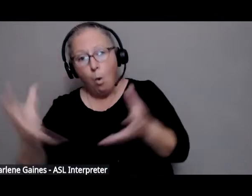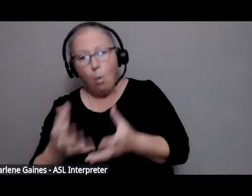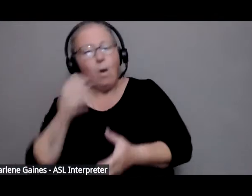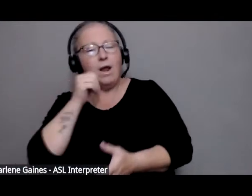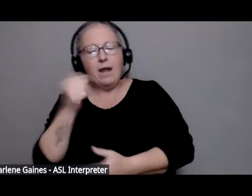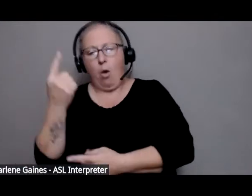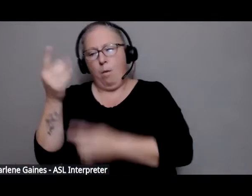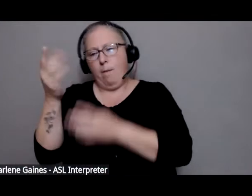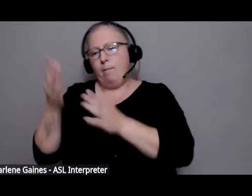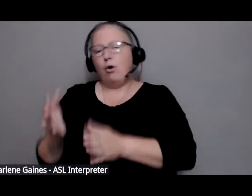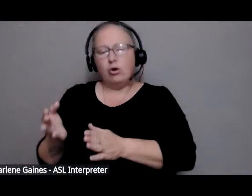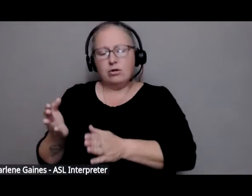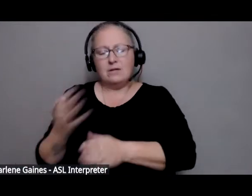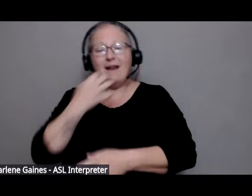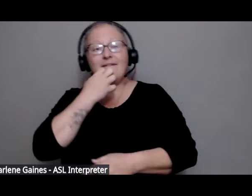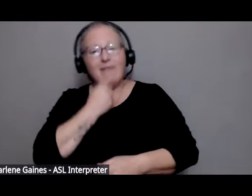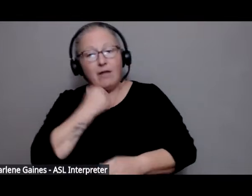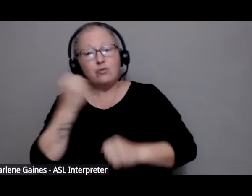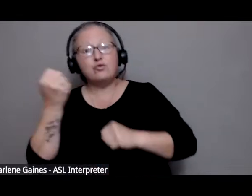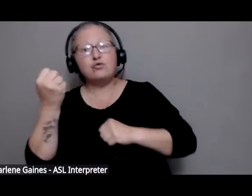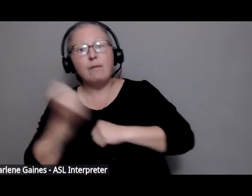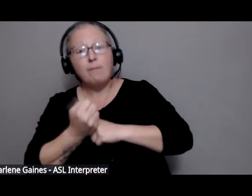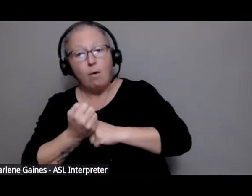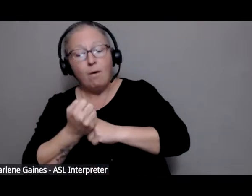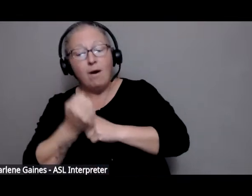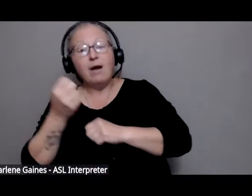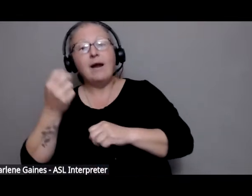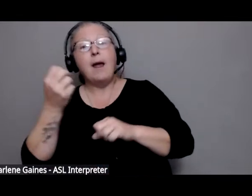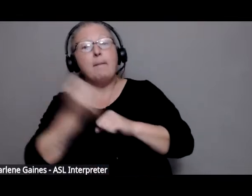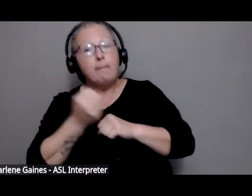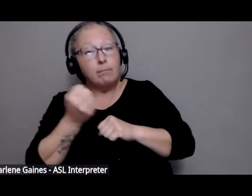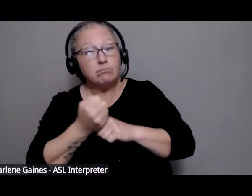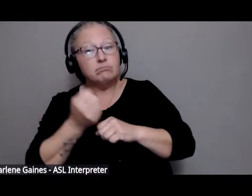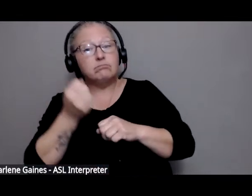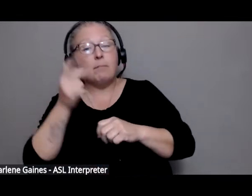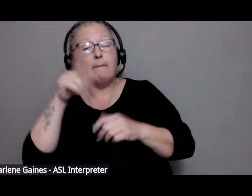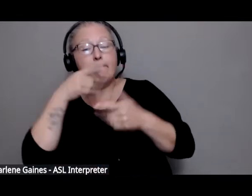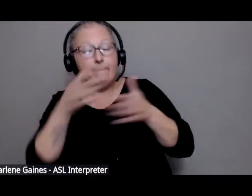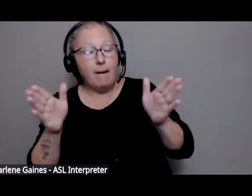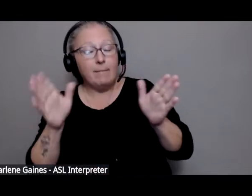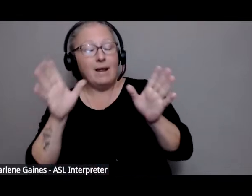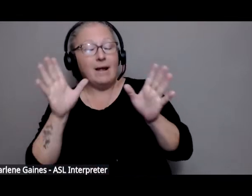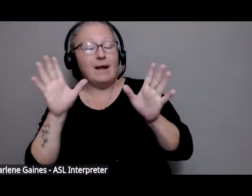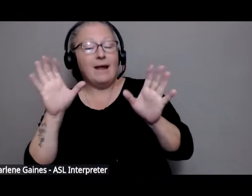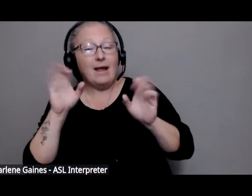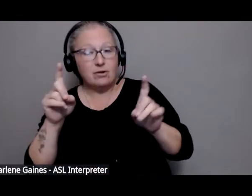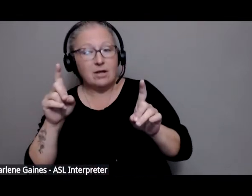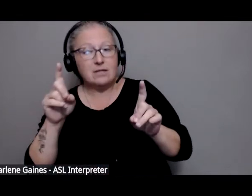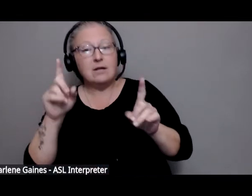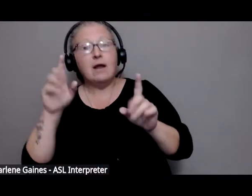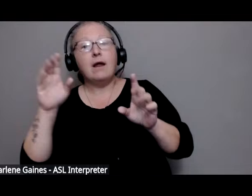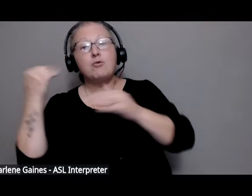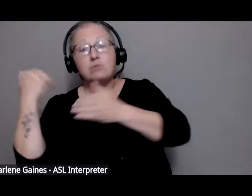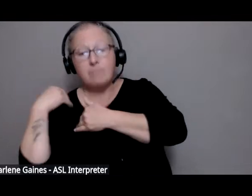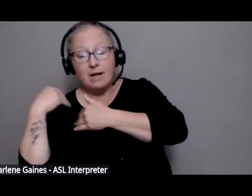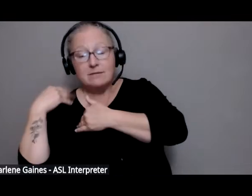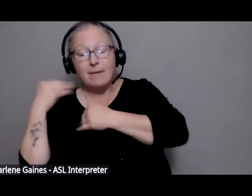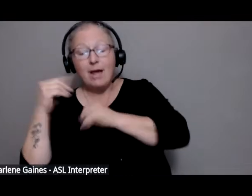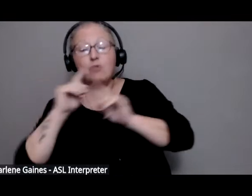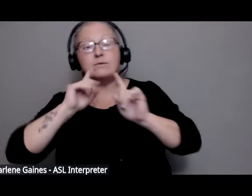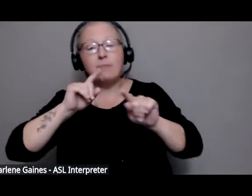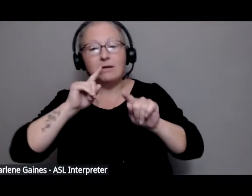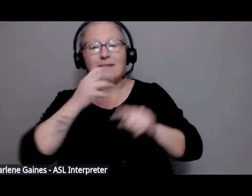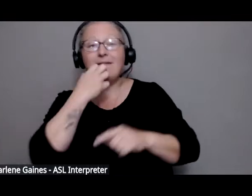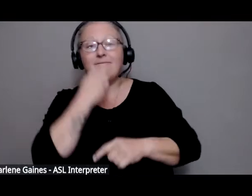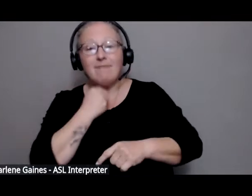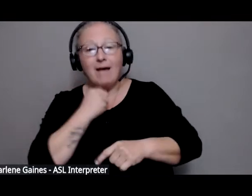individuals. Value, support, and advocate for public education. Act responsibly and be responsive to the values, beliefs,